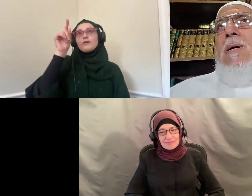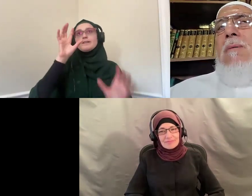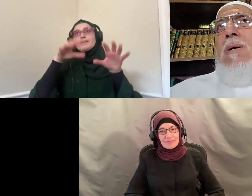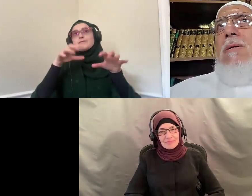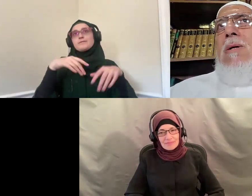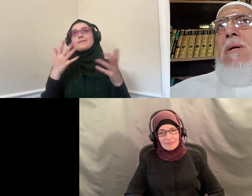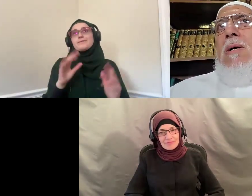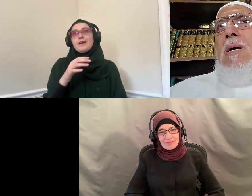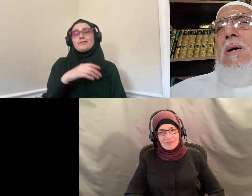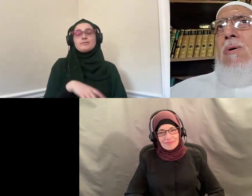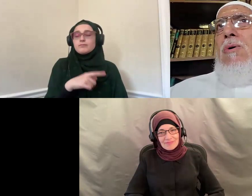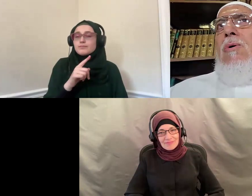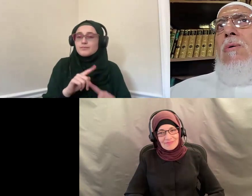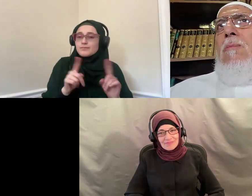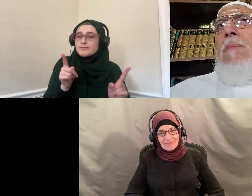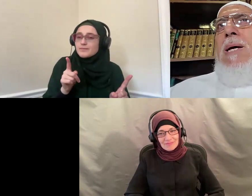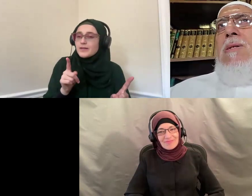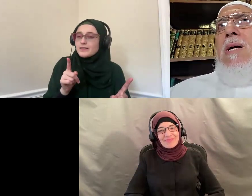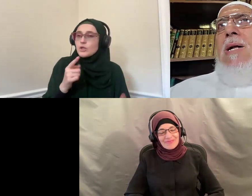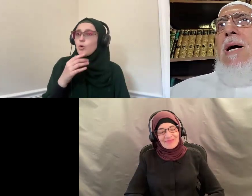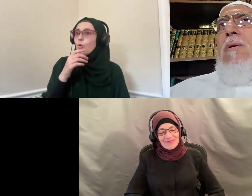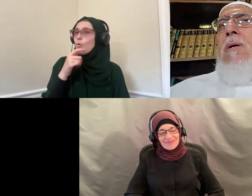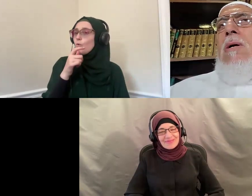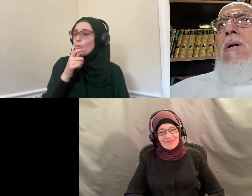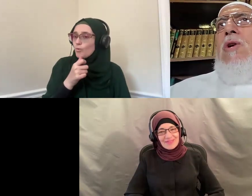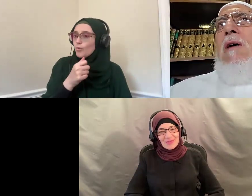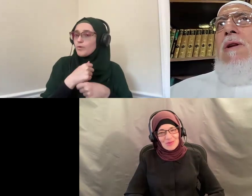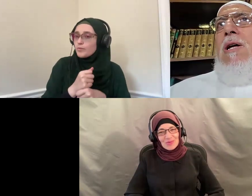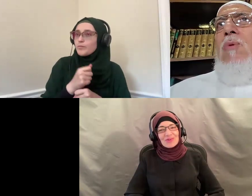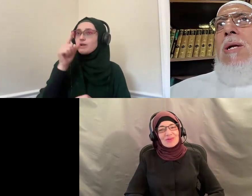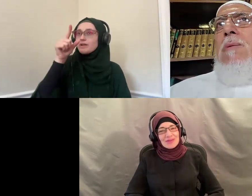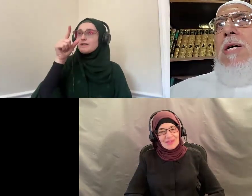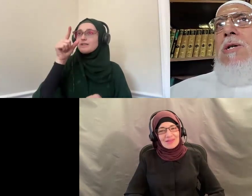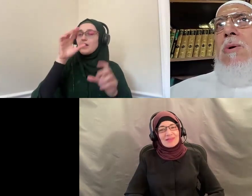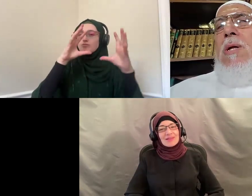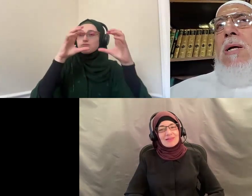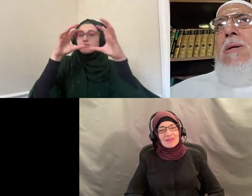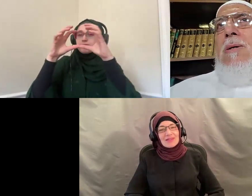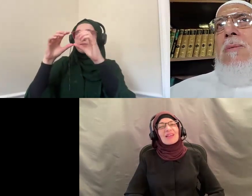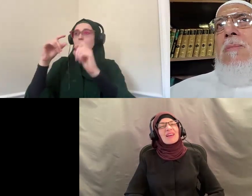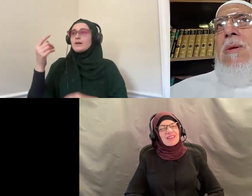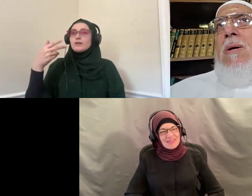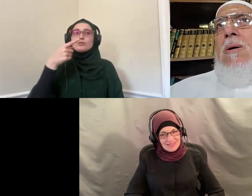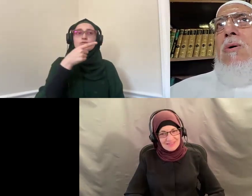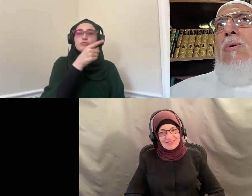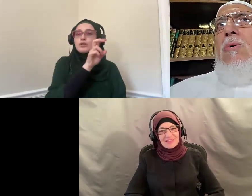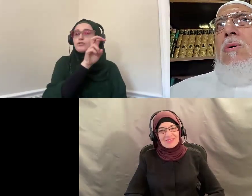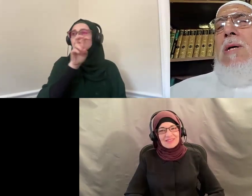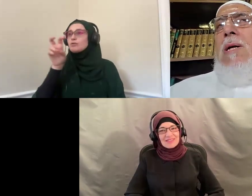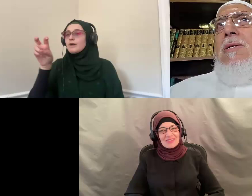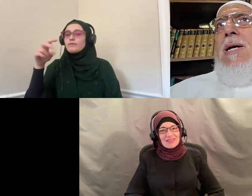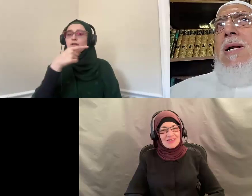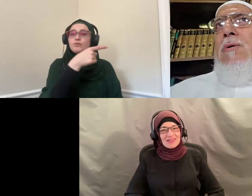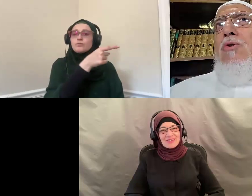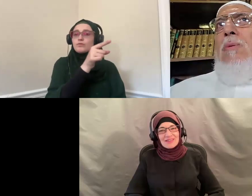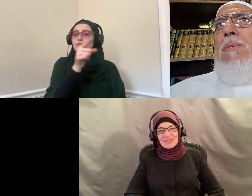right? But who makes the cloud travel in one direction or the other? Who